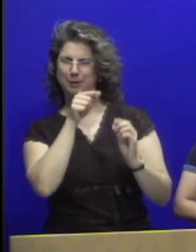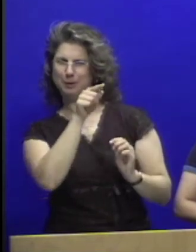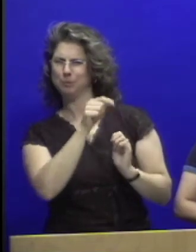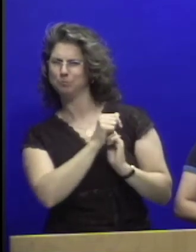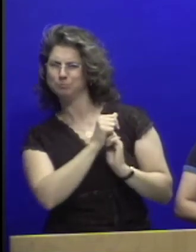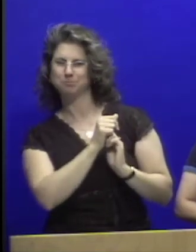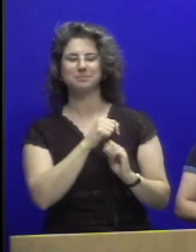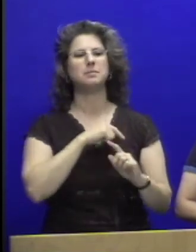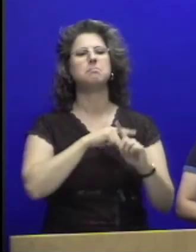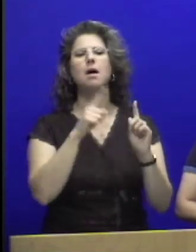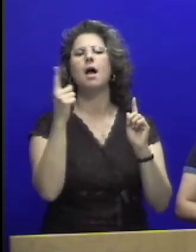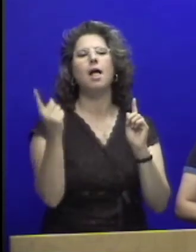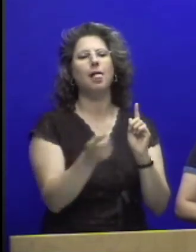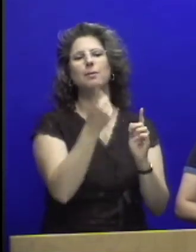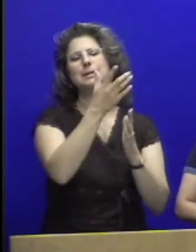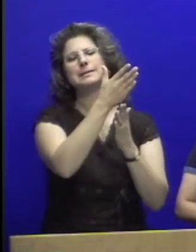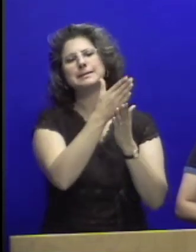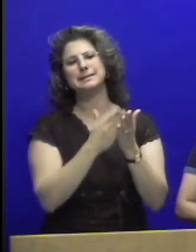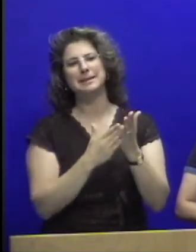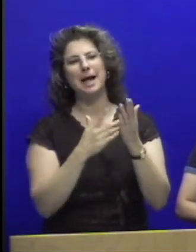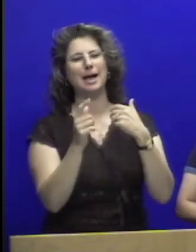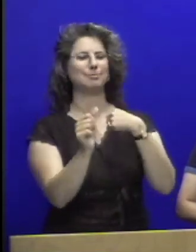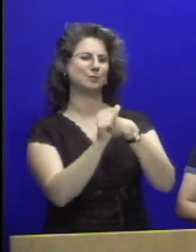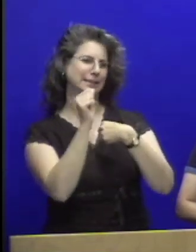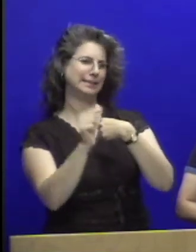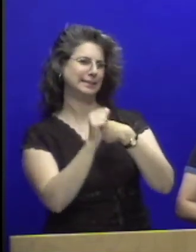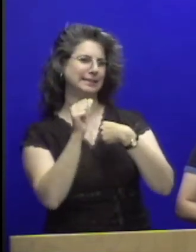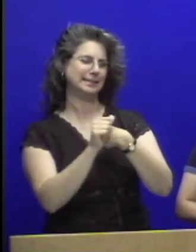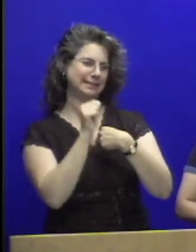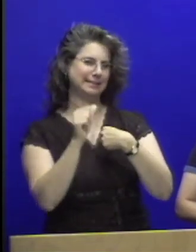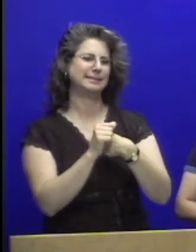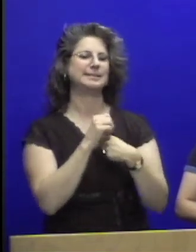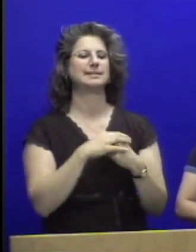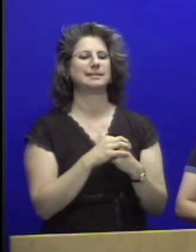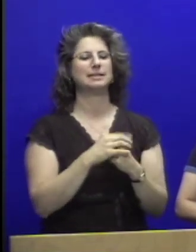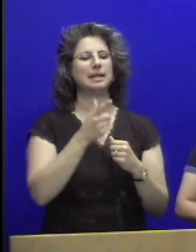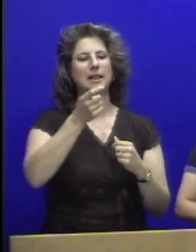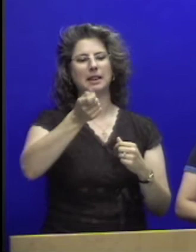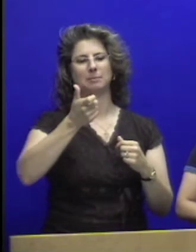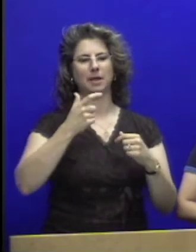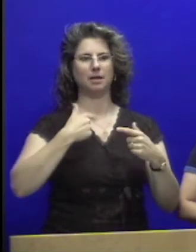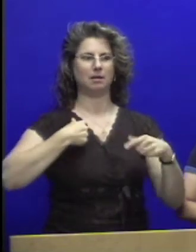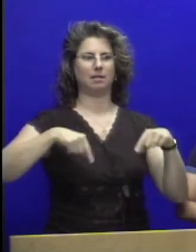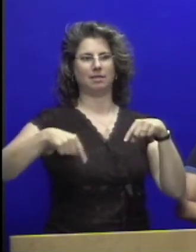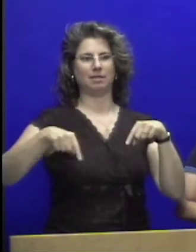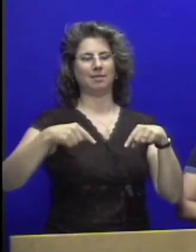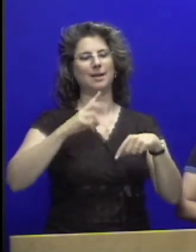There is always some risk to every procedure you have, so it's normal to have a little anxiety